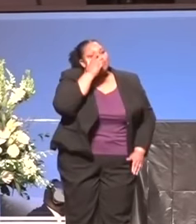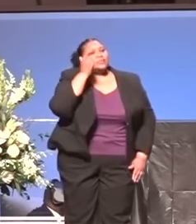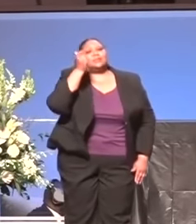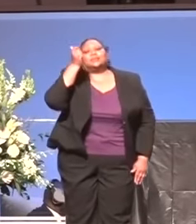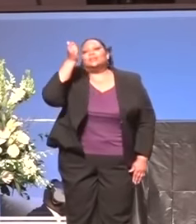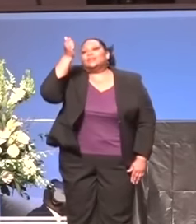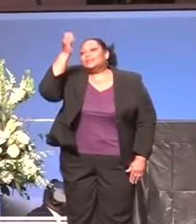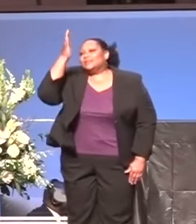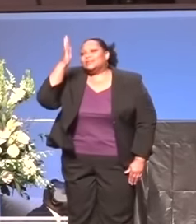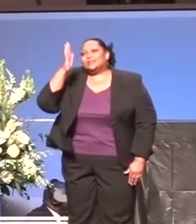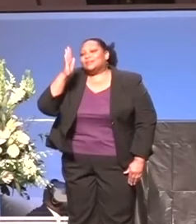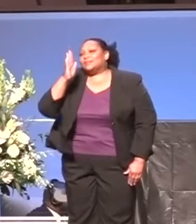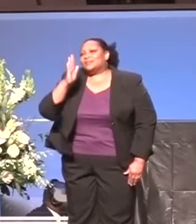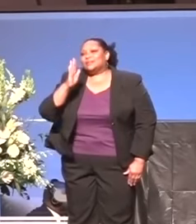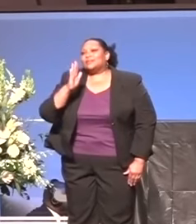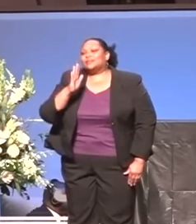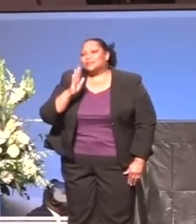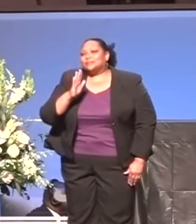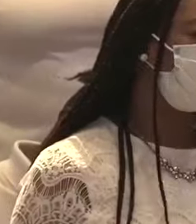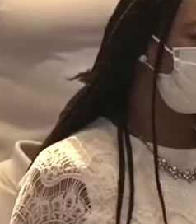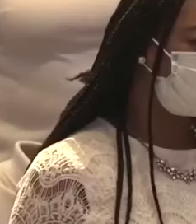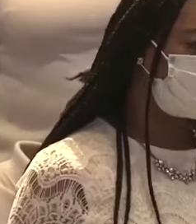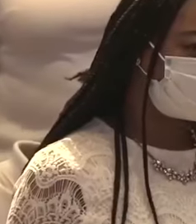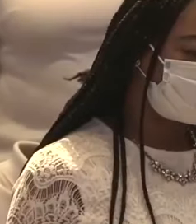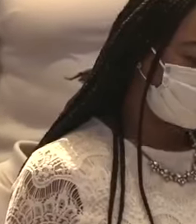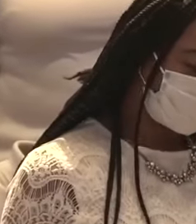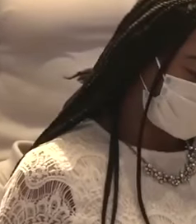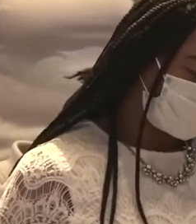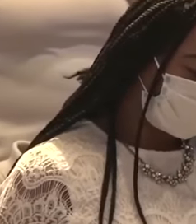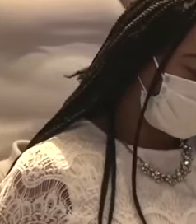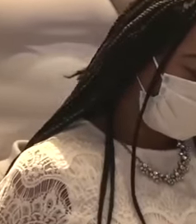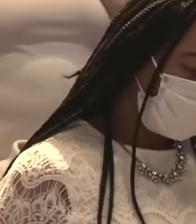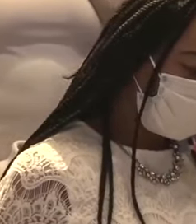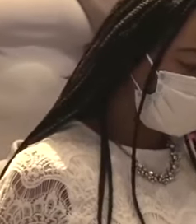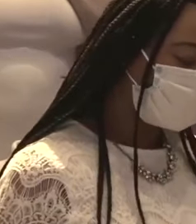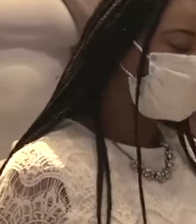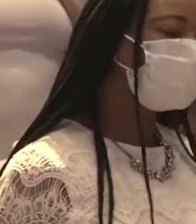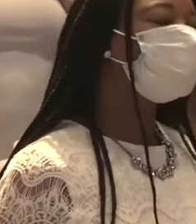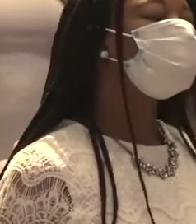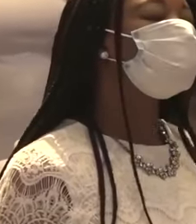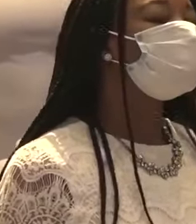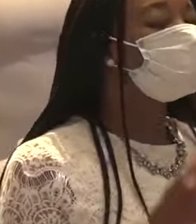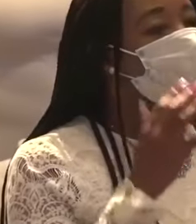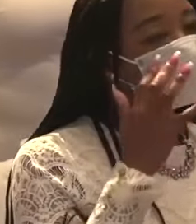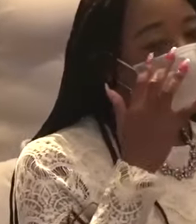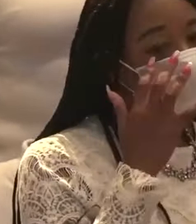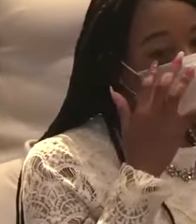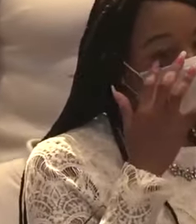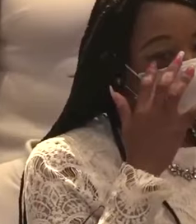God is with us.